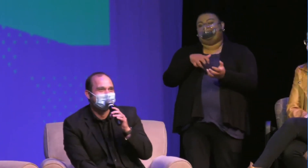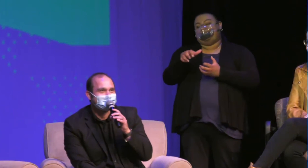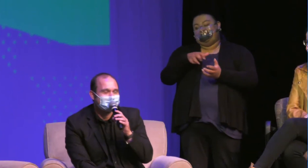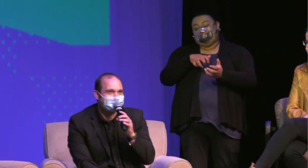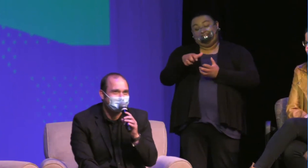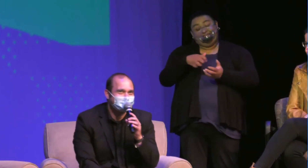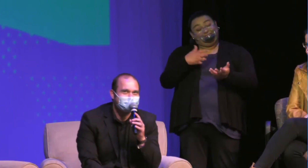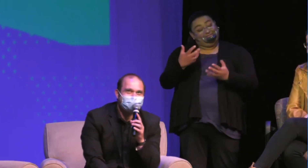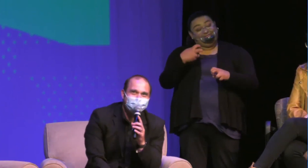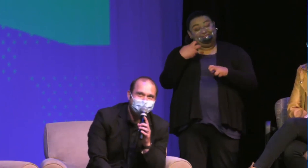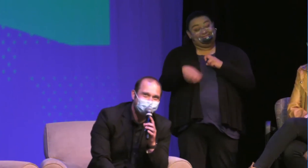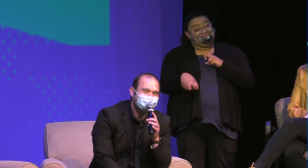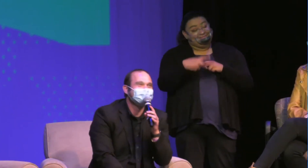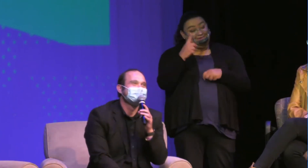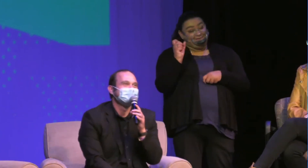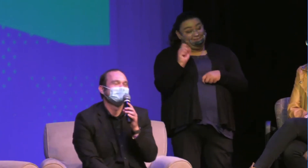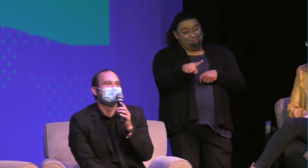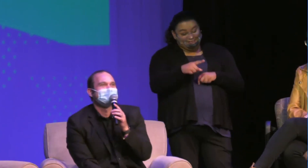That's tough.